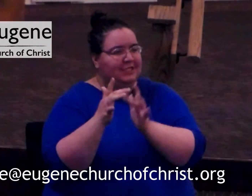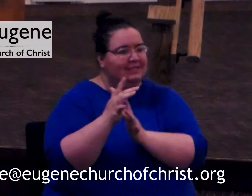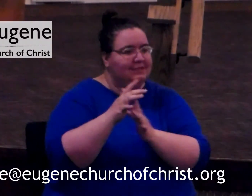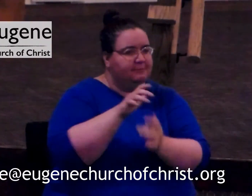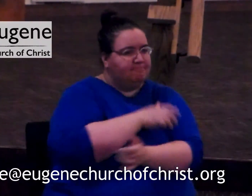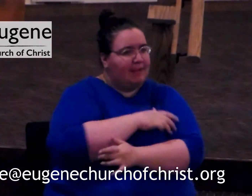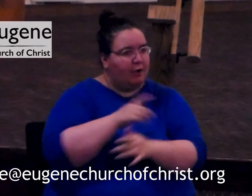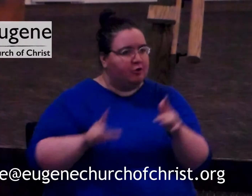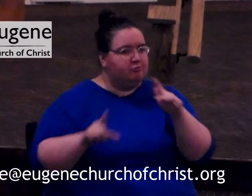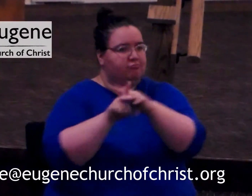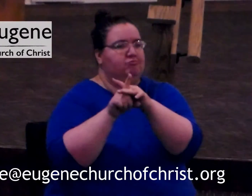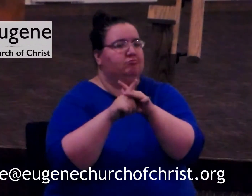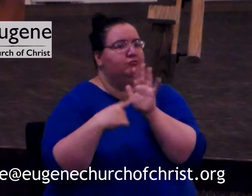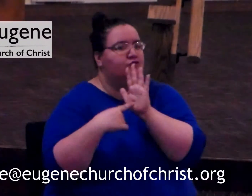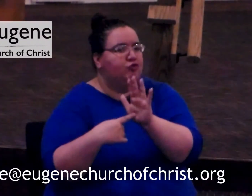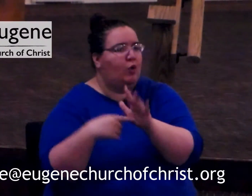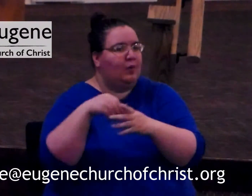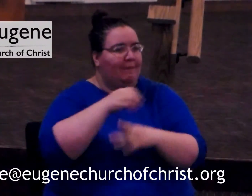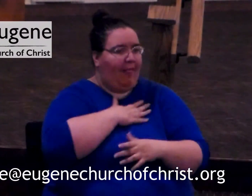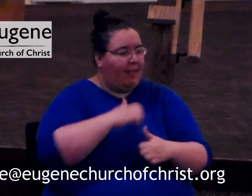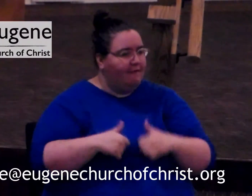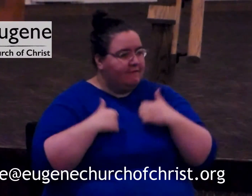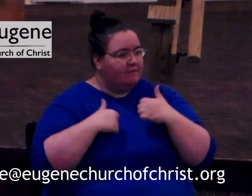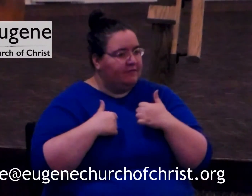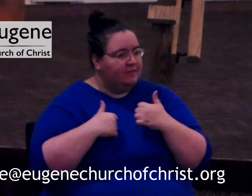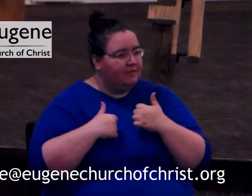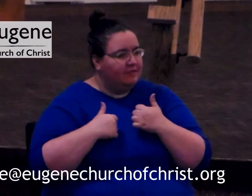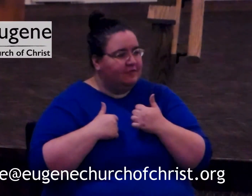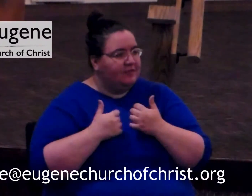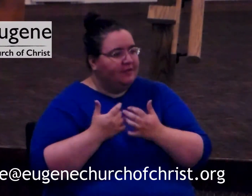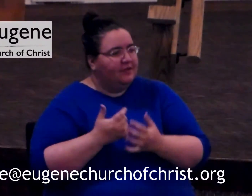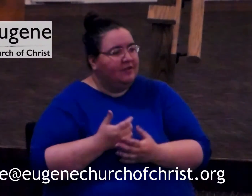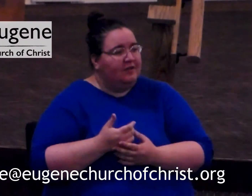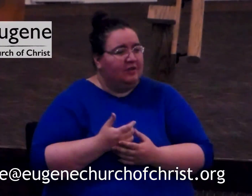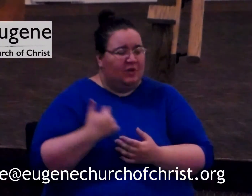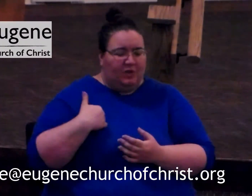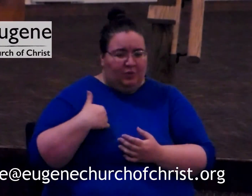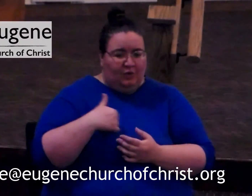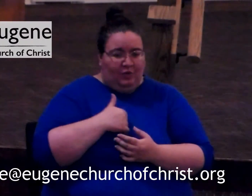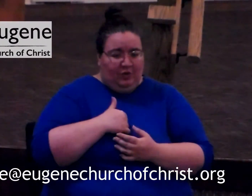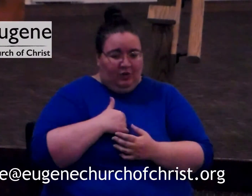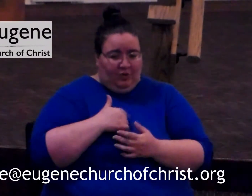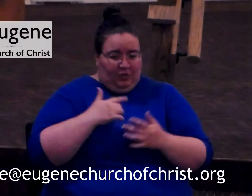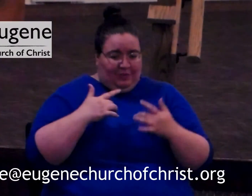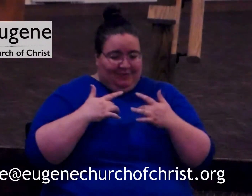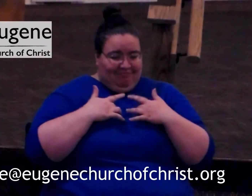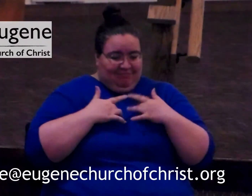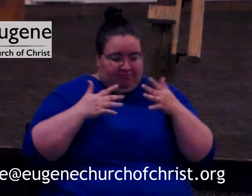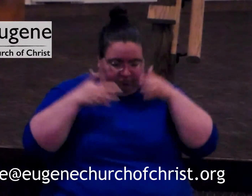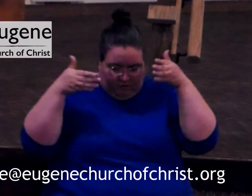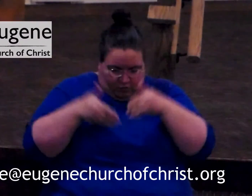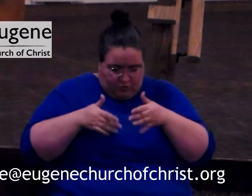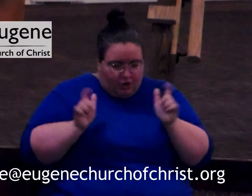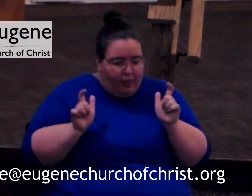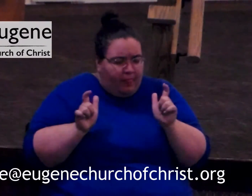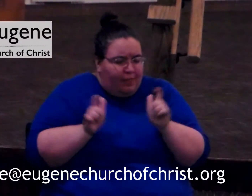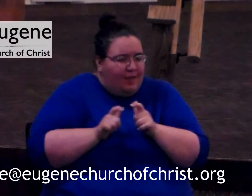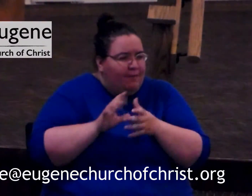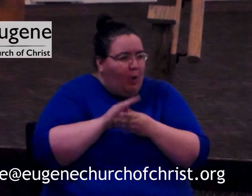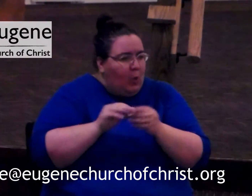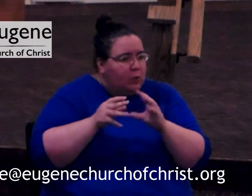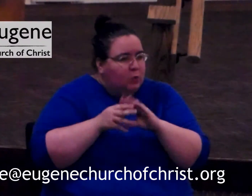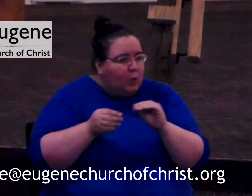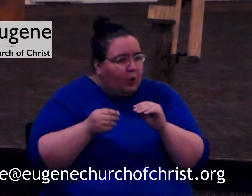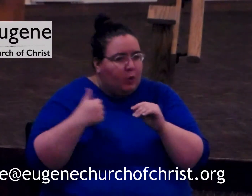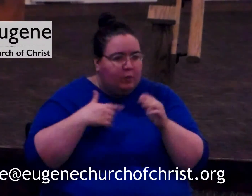can point to and explain the power of God to people, because we get caught up sometimes in that smaller story. We get caught